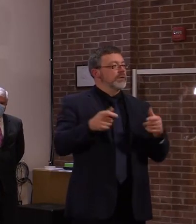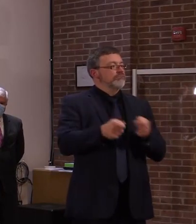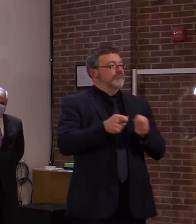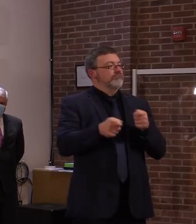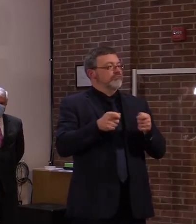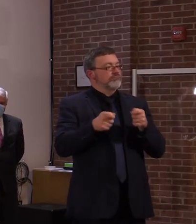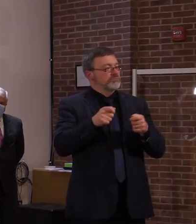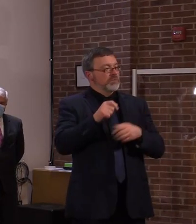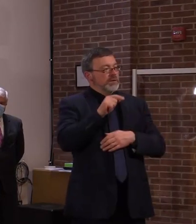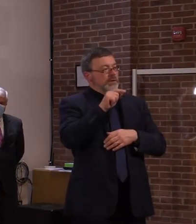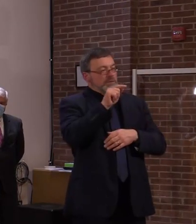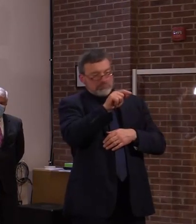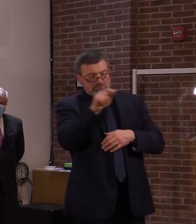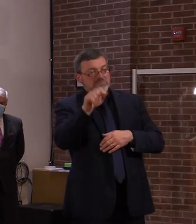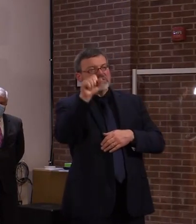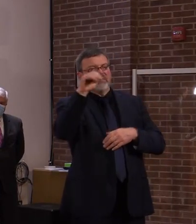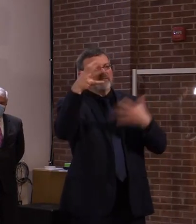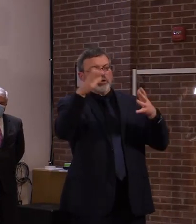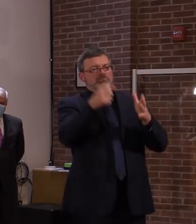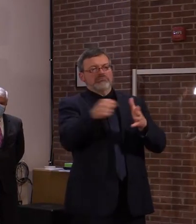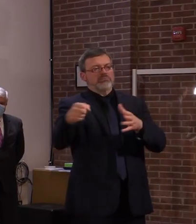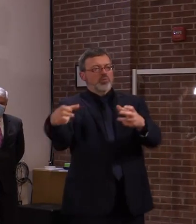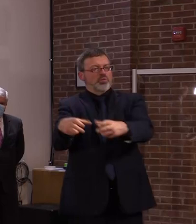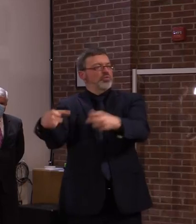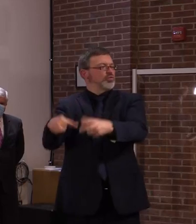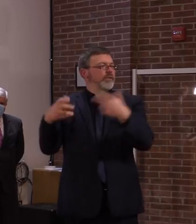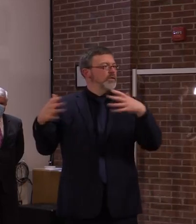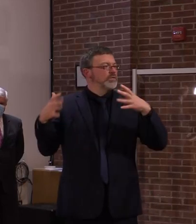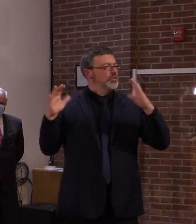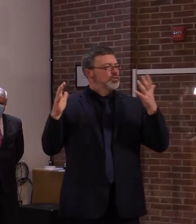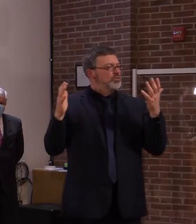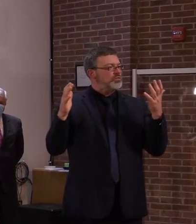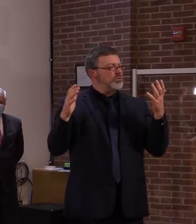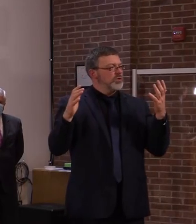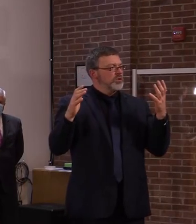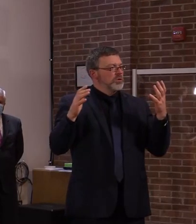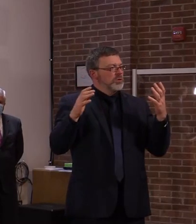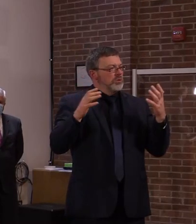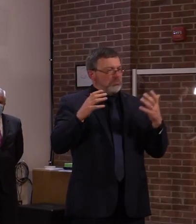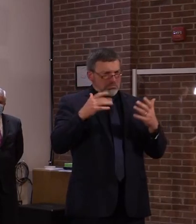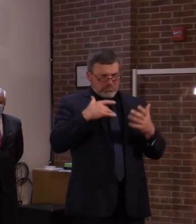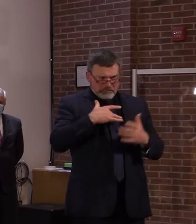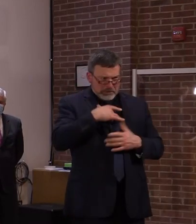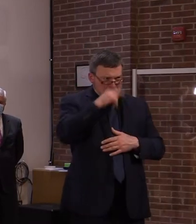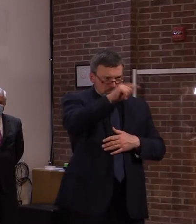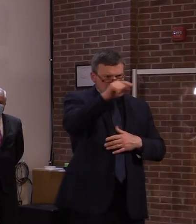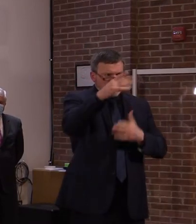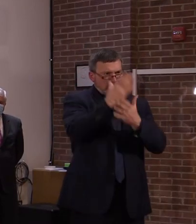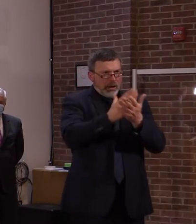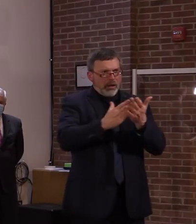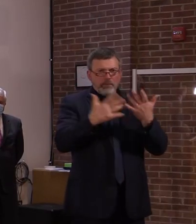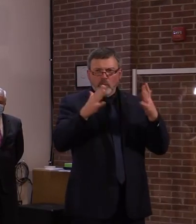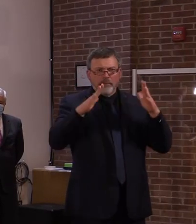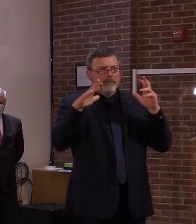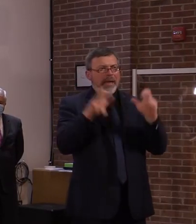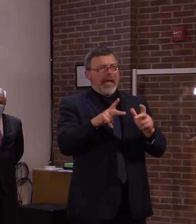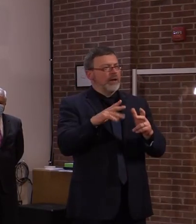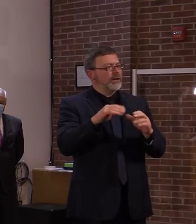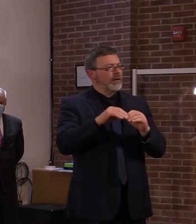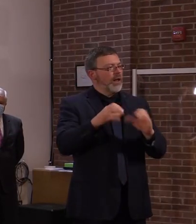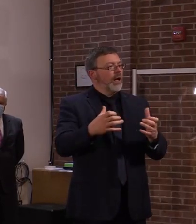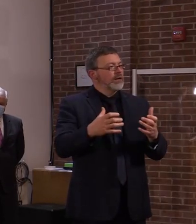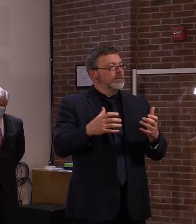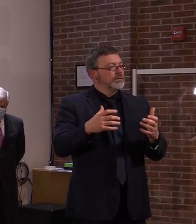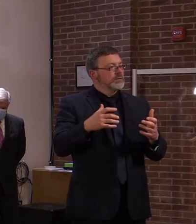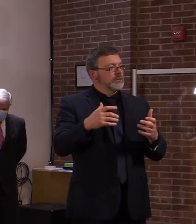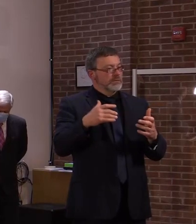Mike's, they put a pause on things, but I believe they're starting classes up again. So hard to give them much more advice other than just